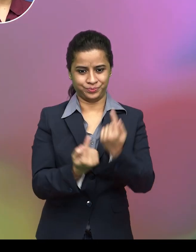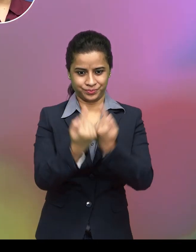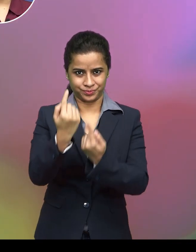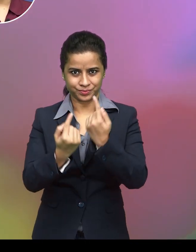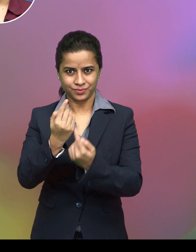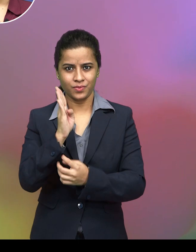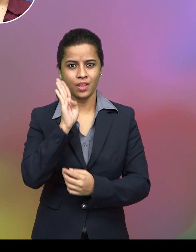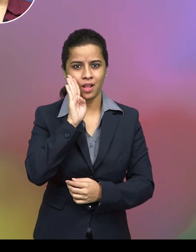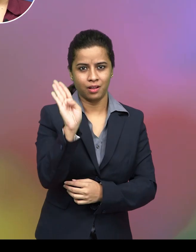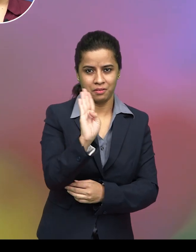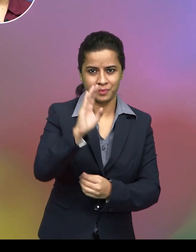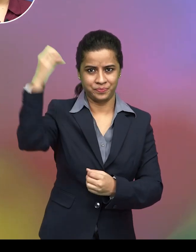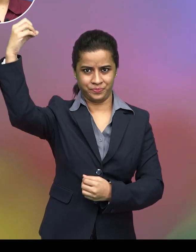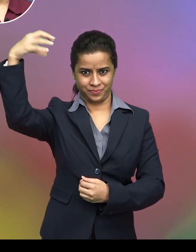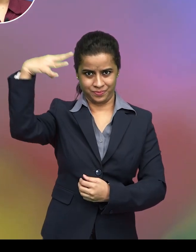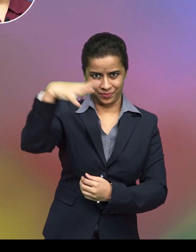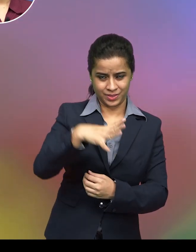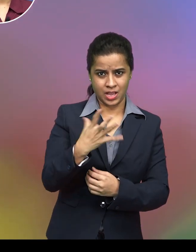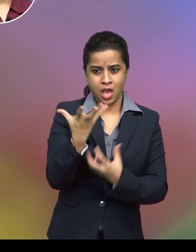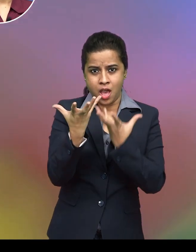dioxide and water.